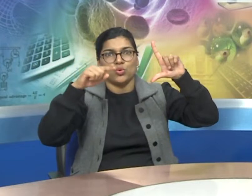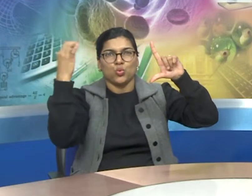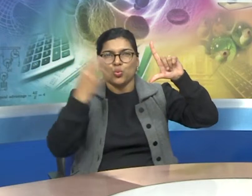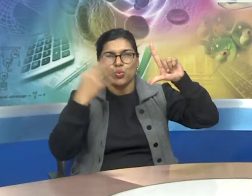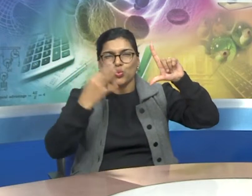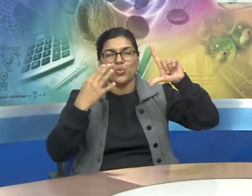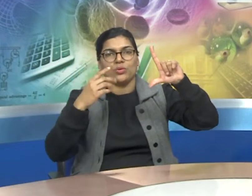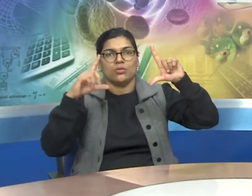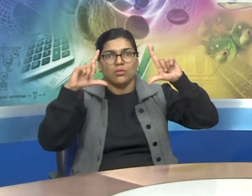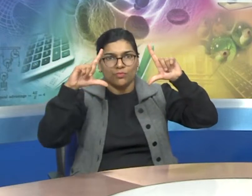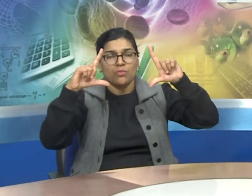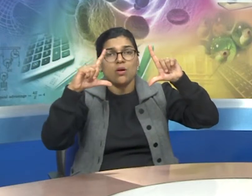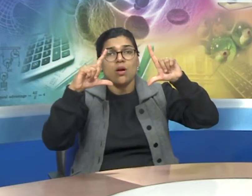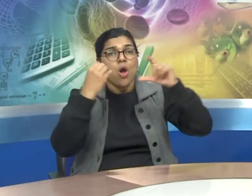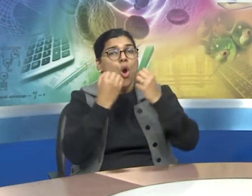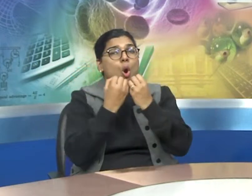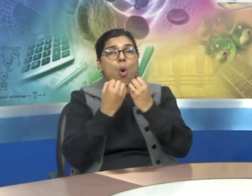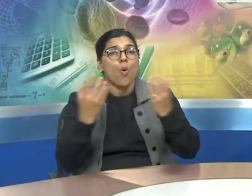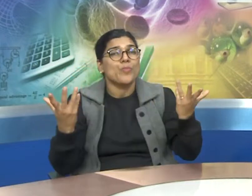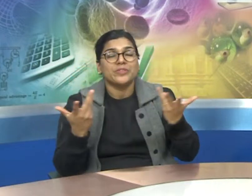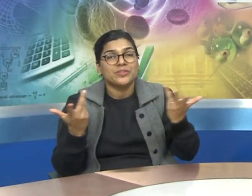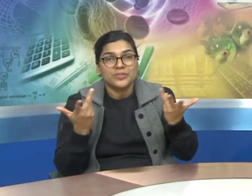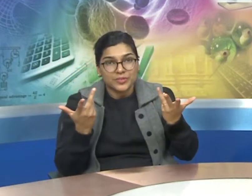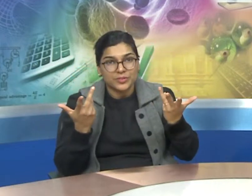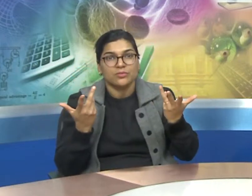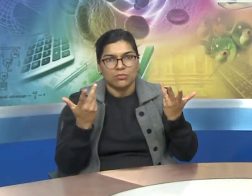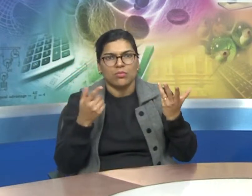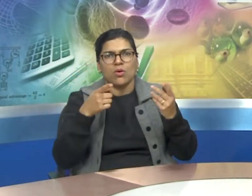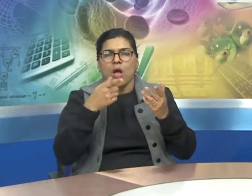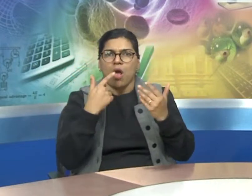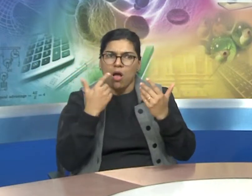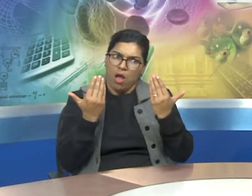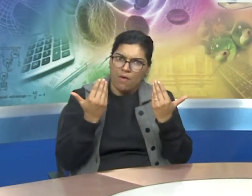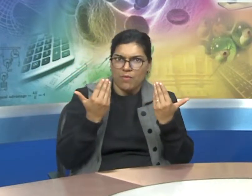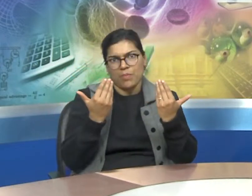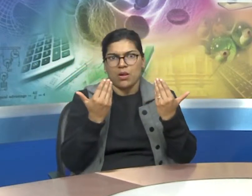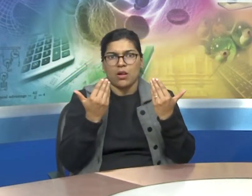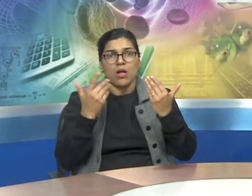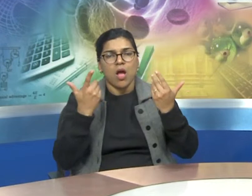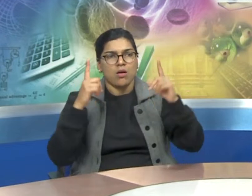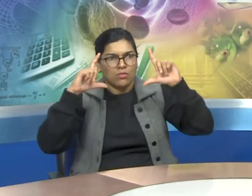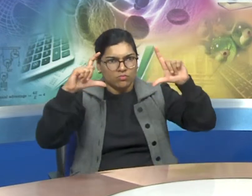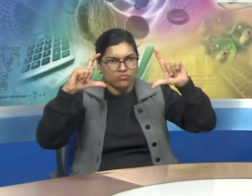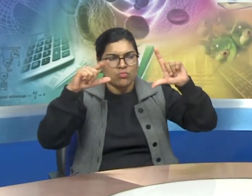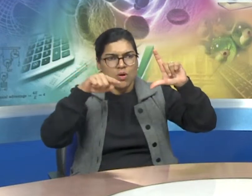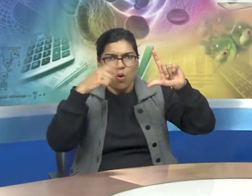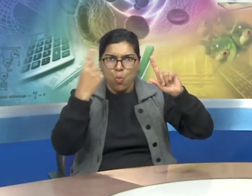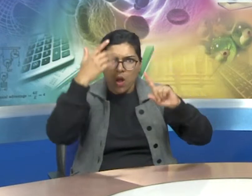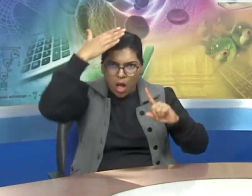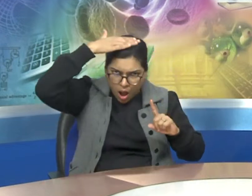How many slide layouts are available in new slide dialog box?